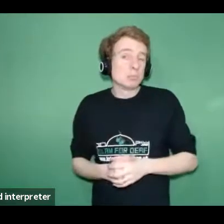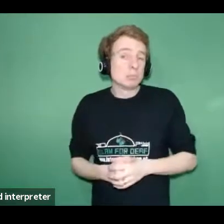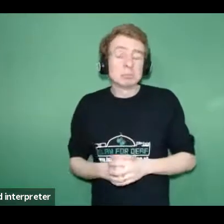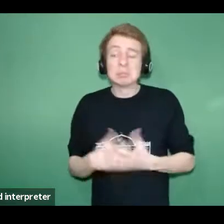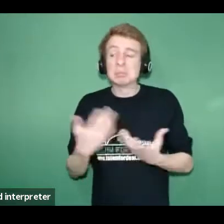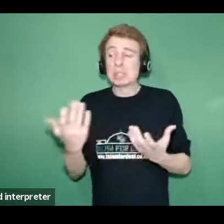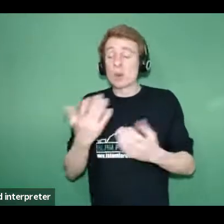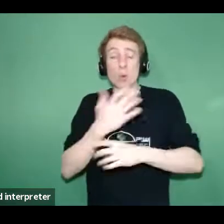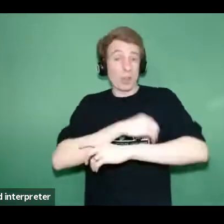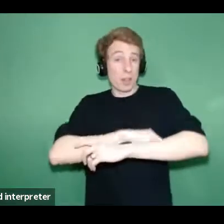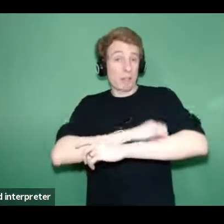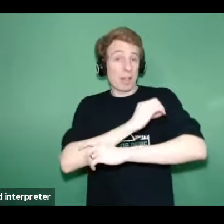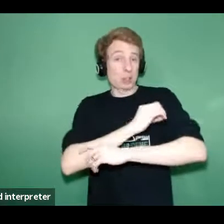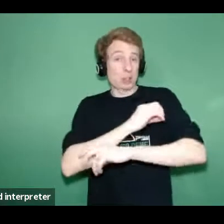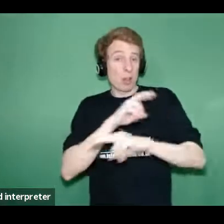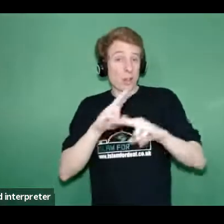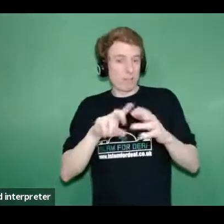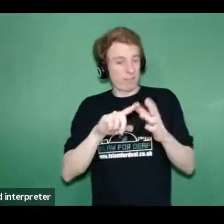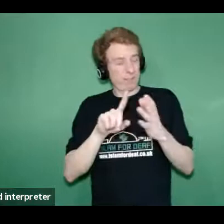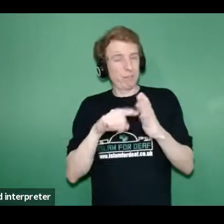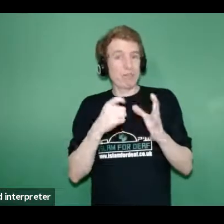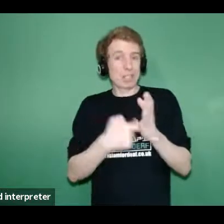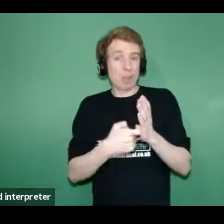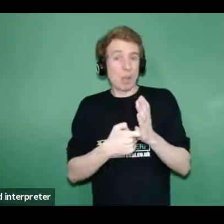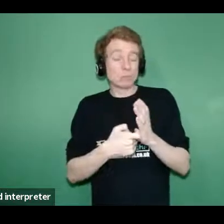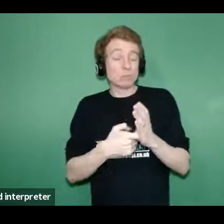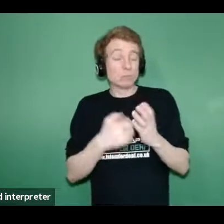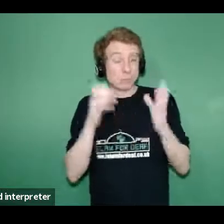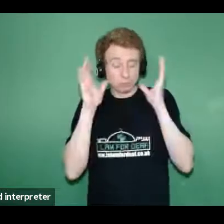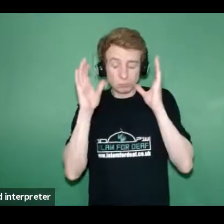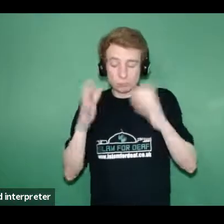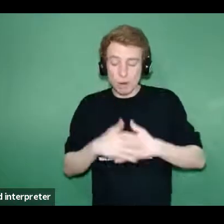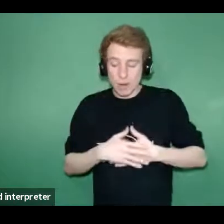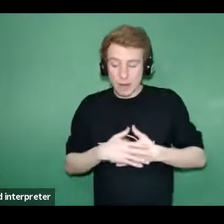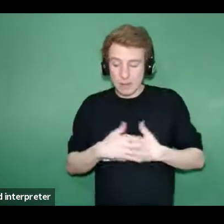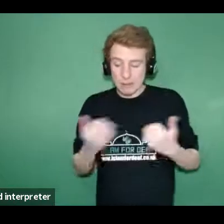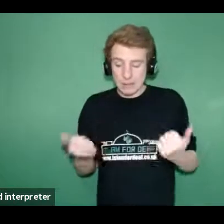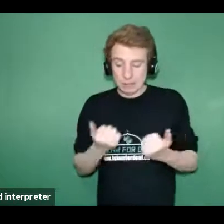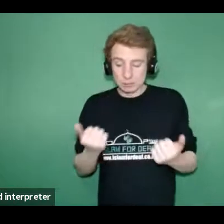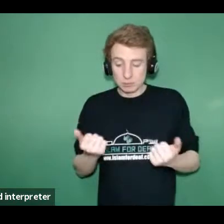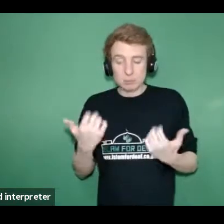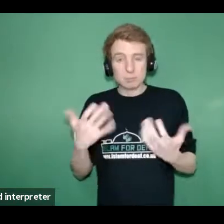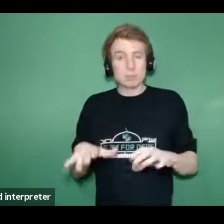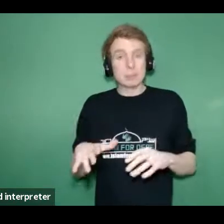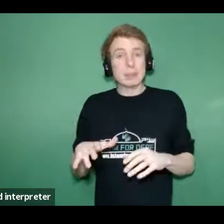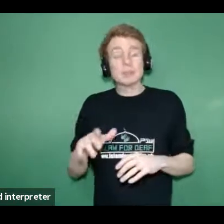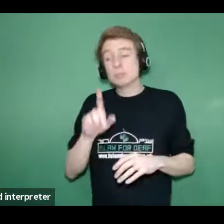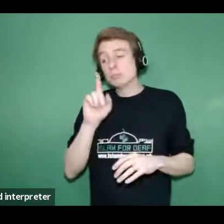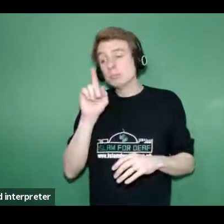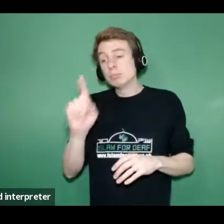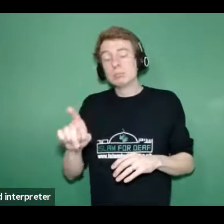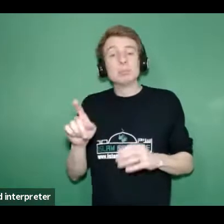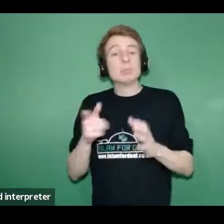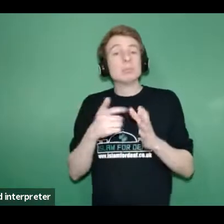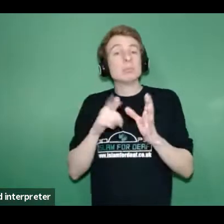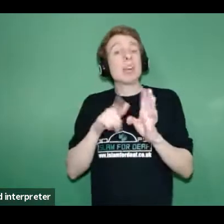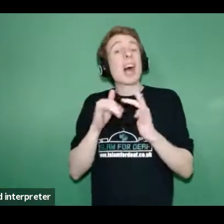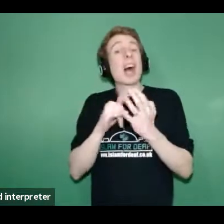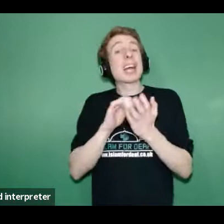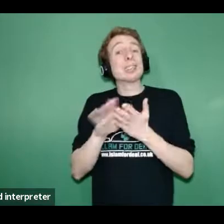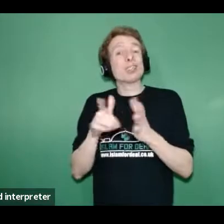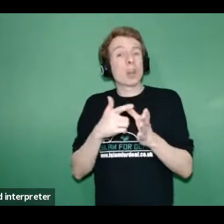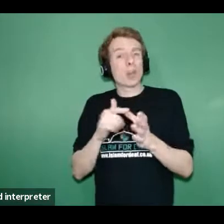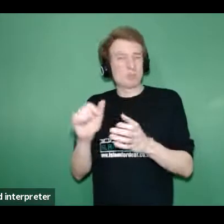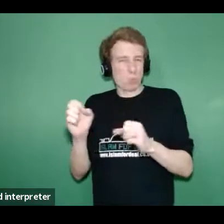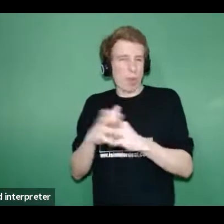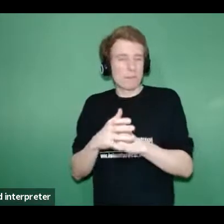dawn prayer, he went to his wife Aisha and he asked her, "Have you got any food, or what food do we have?" And she